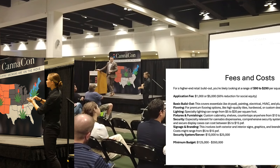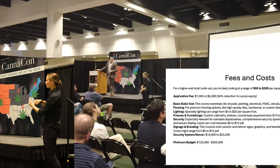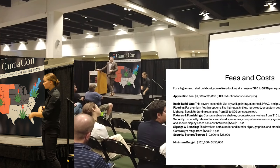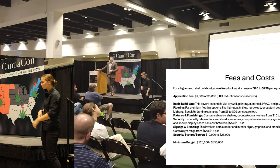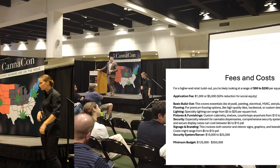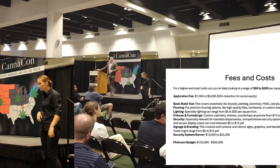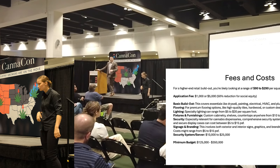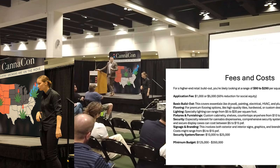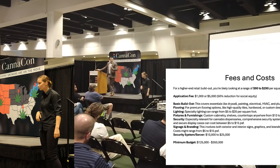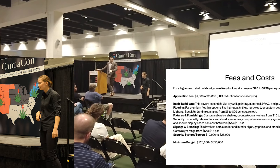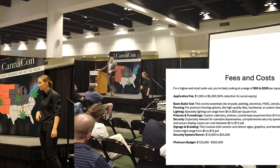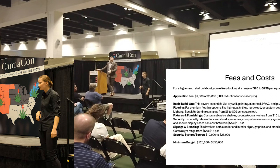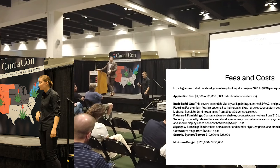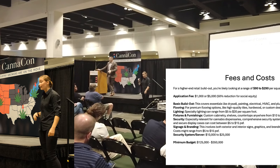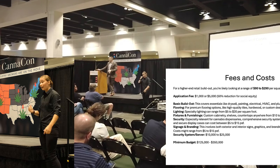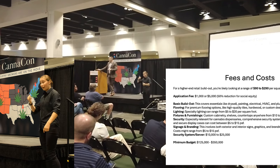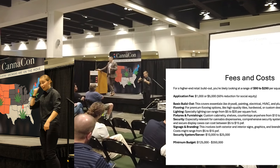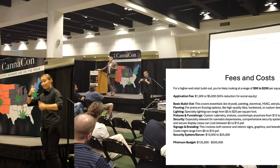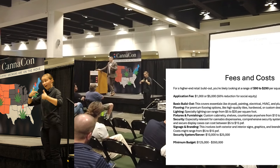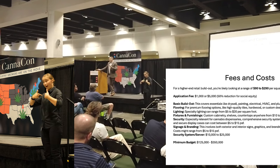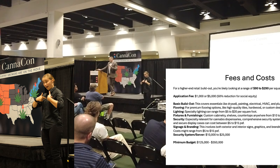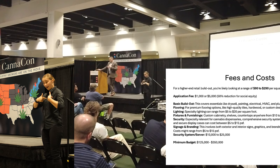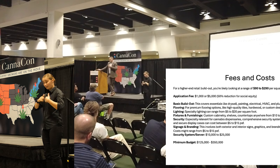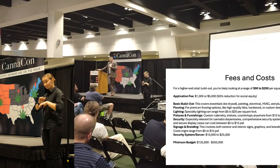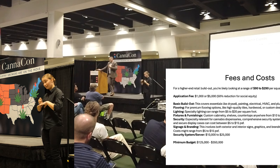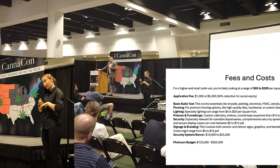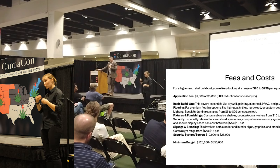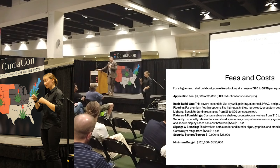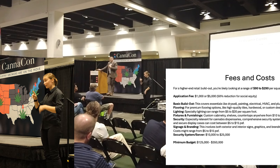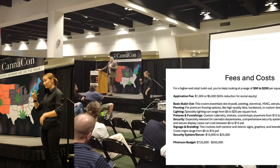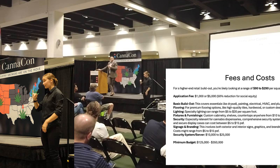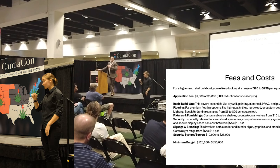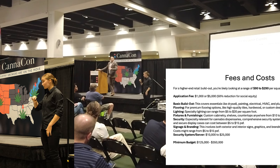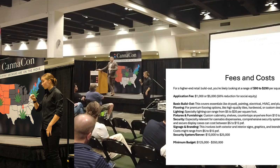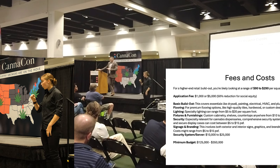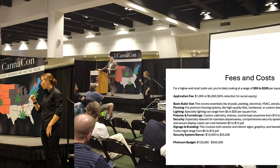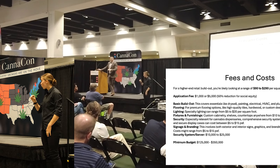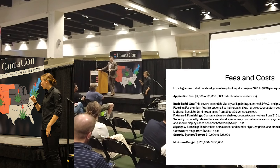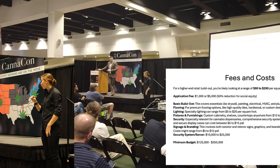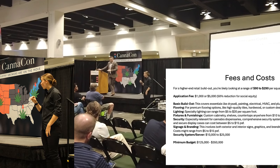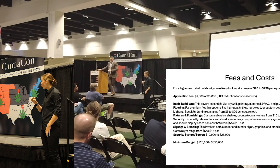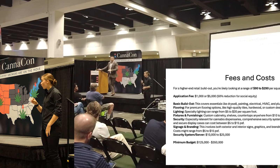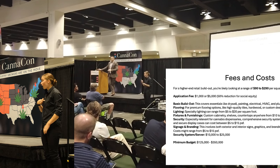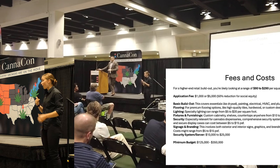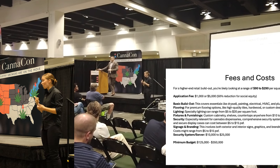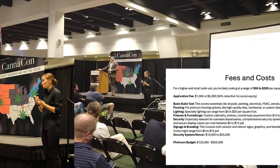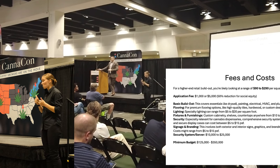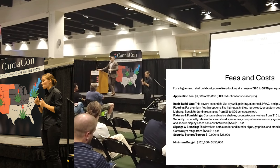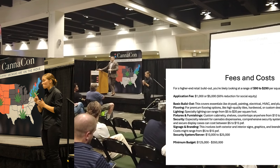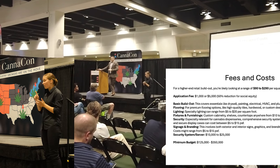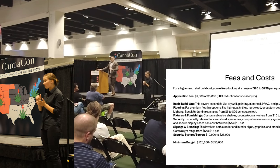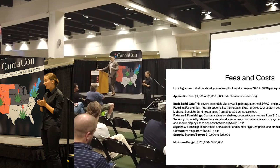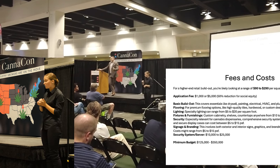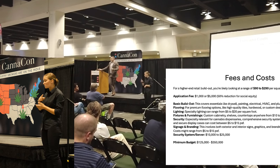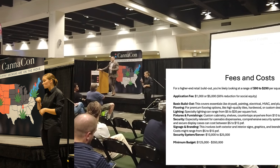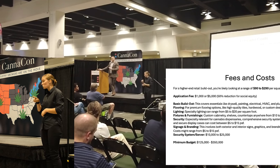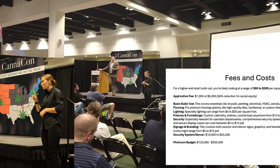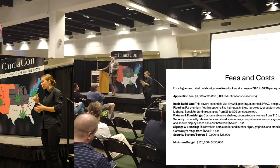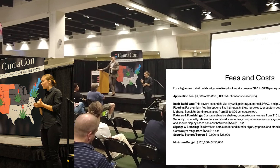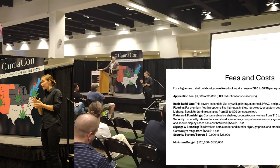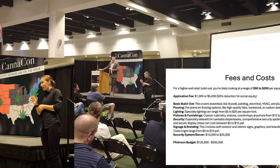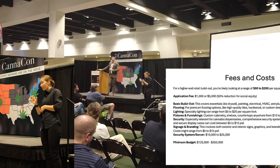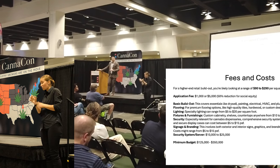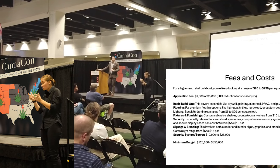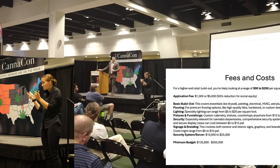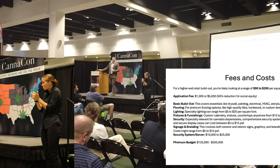Okay. If I was doing this, I would try and, me personally, do something between 1,000 and 1,500 square feet. Build it